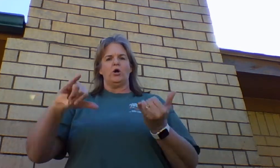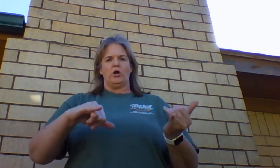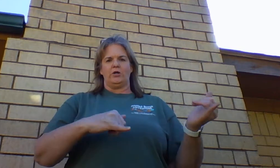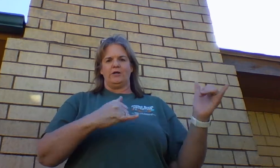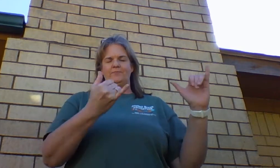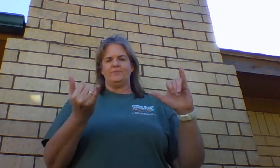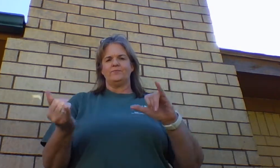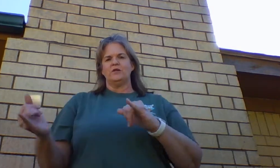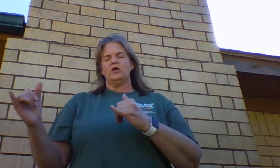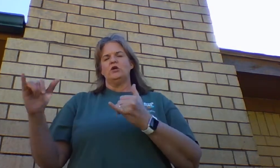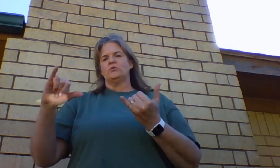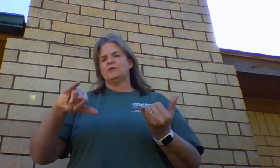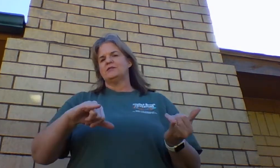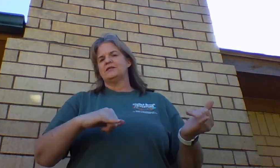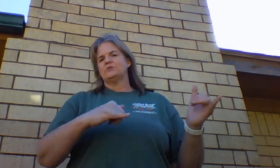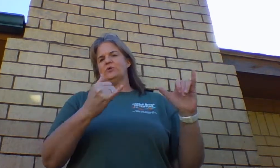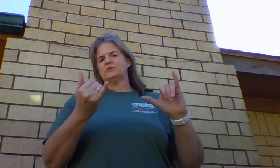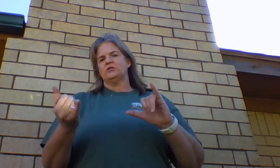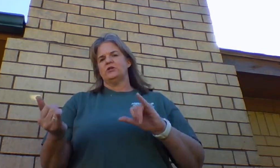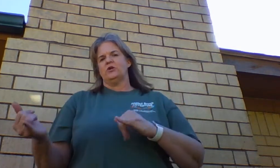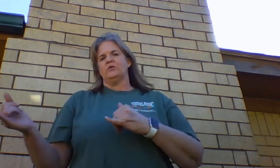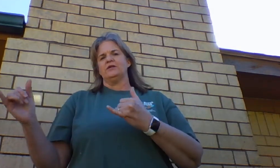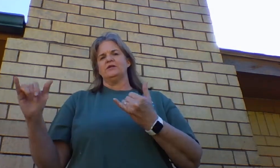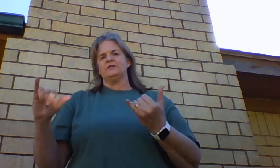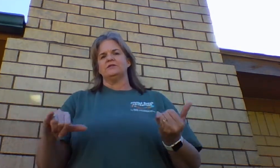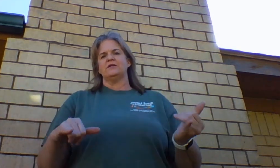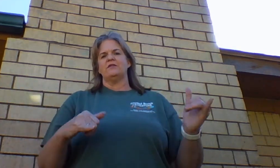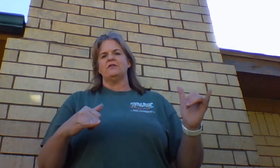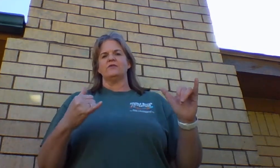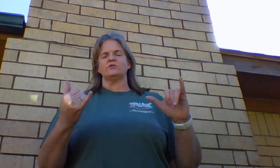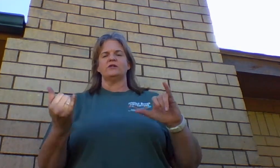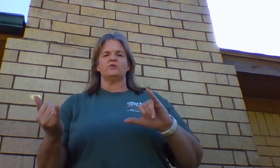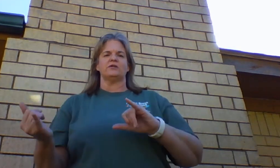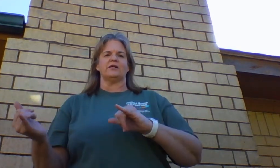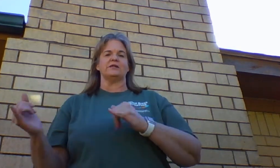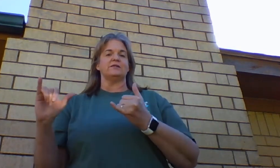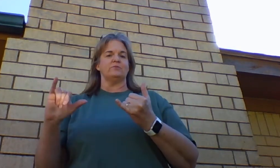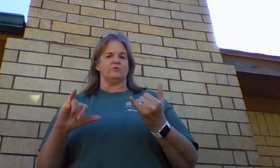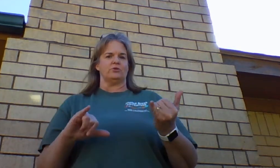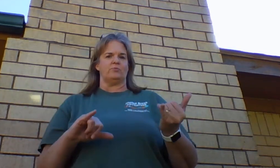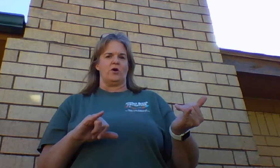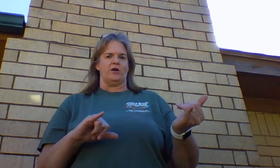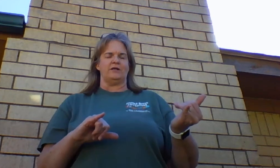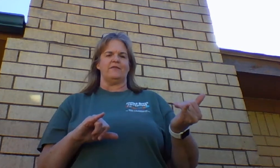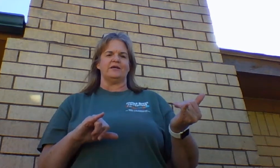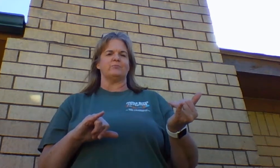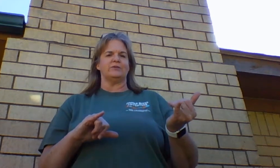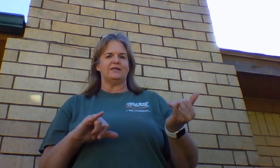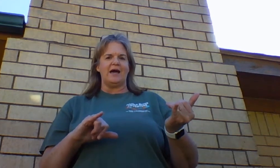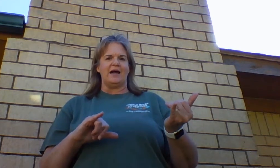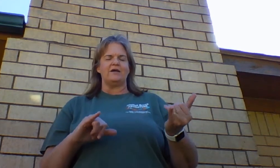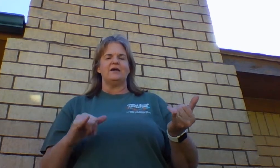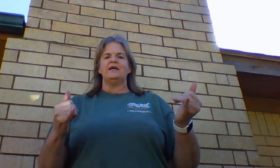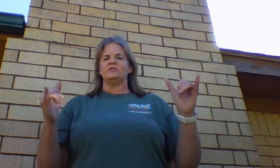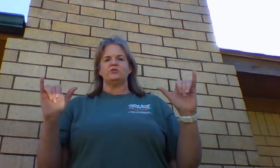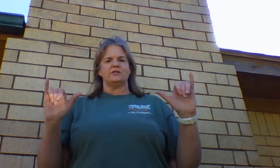Party. The reason that's important to know is that there's another sign that's similar to party, and that's play. It's using the